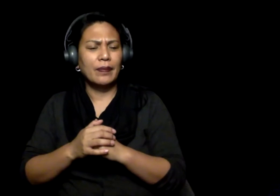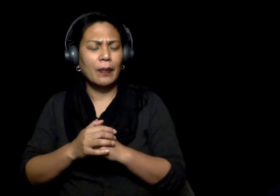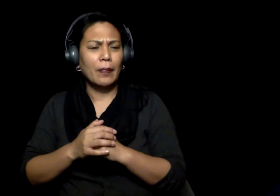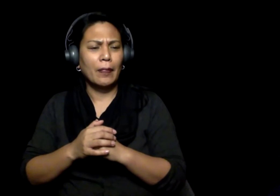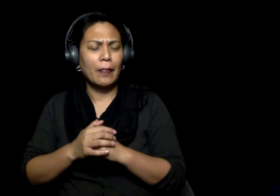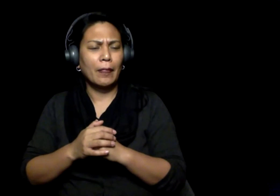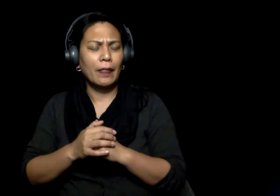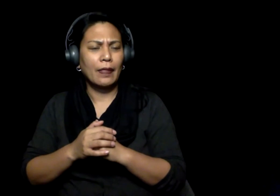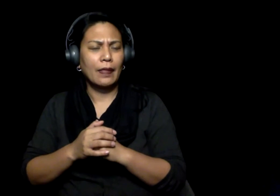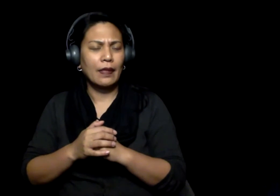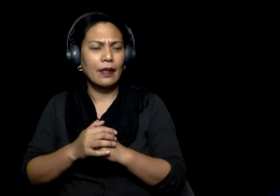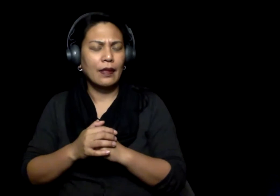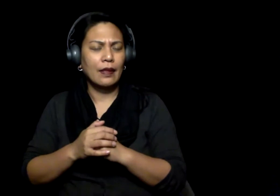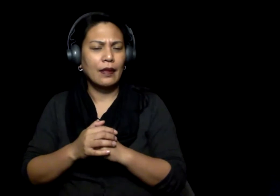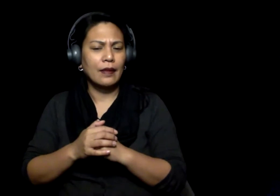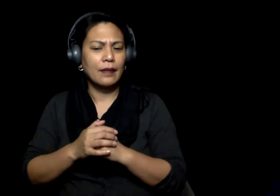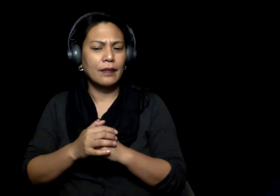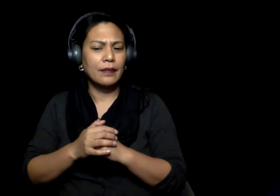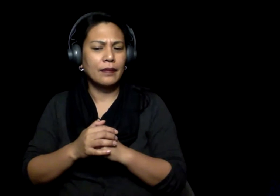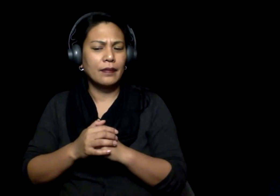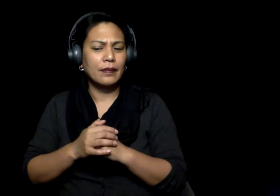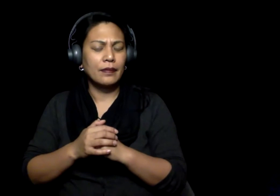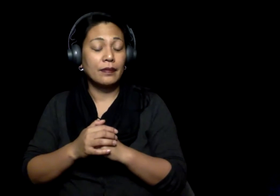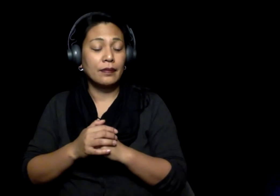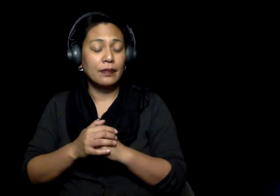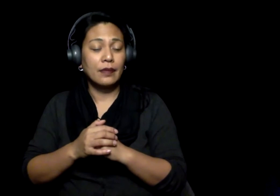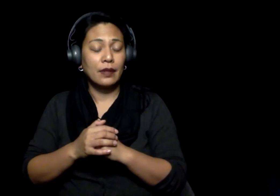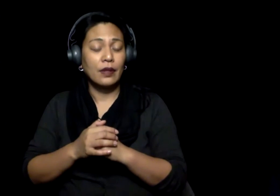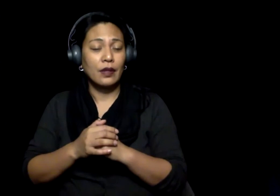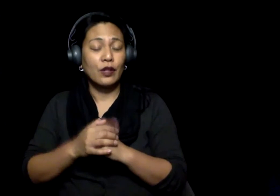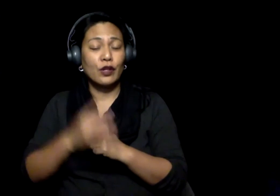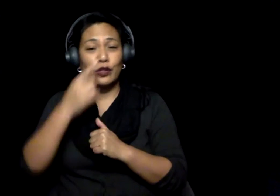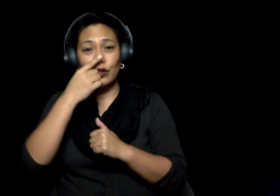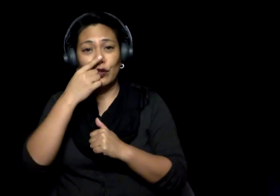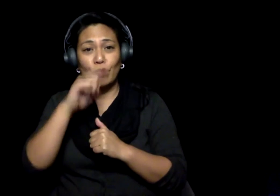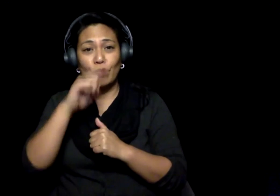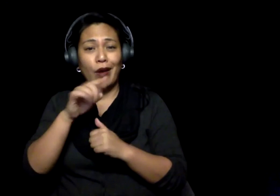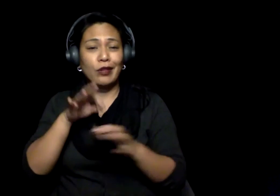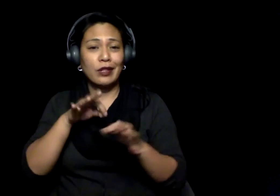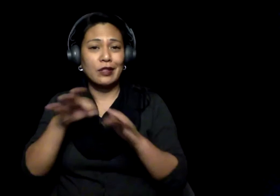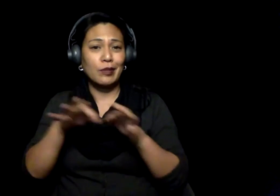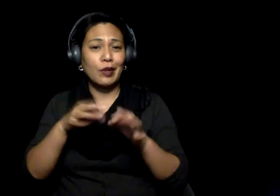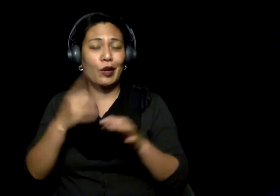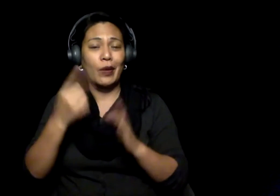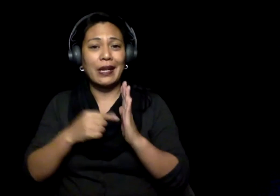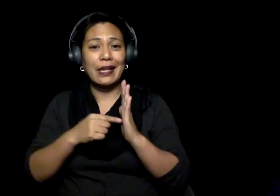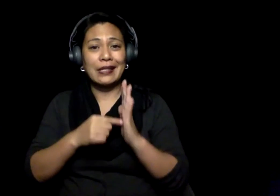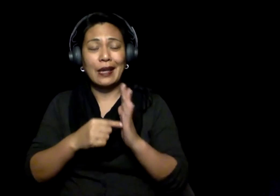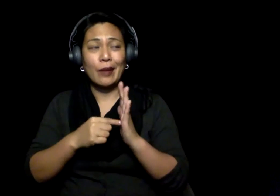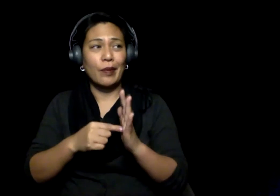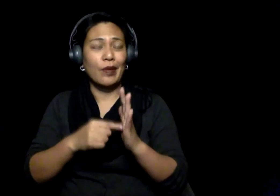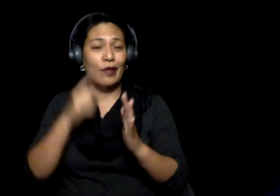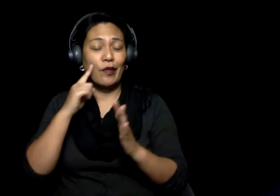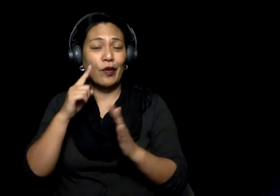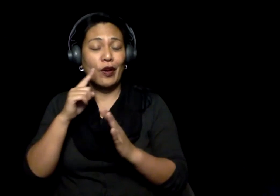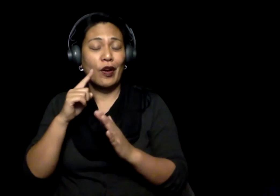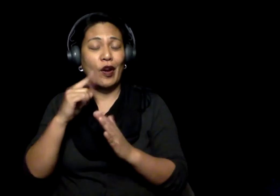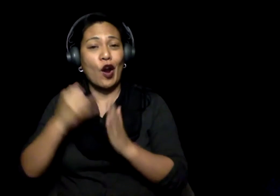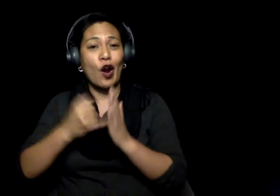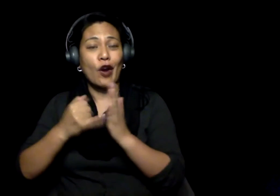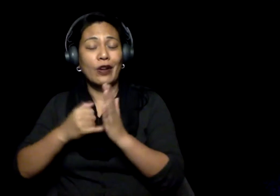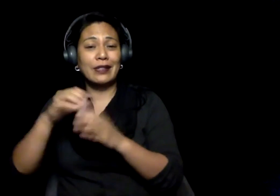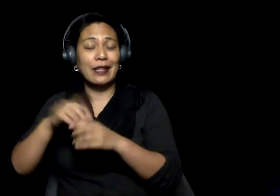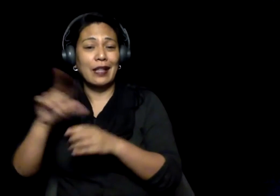you know, a successful Artists in the Library grant that's engaged communities? I'm interested in